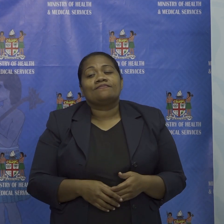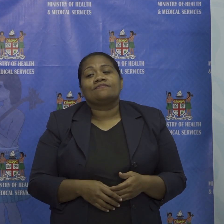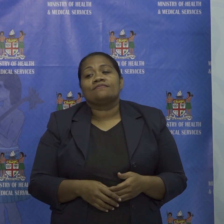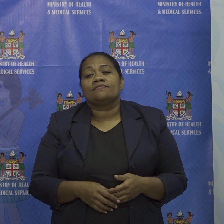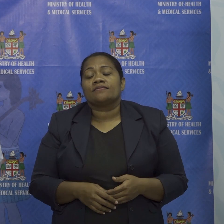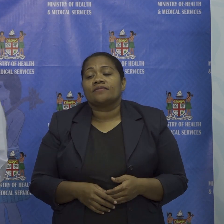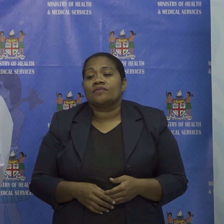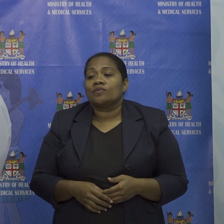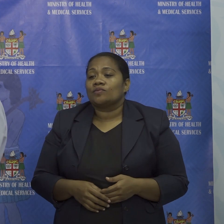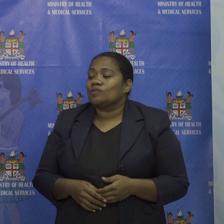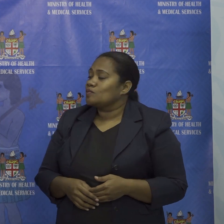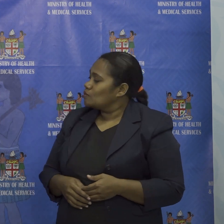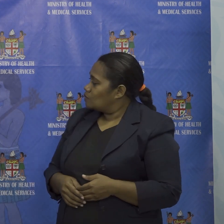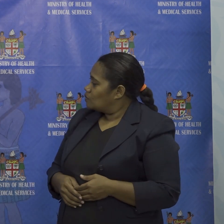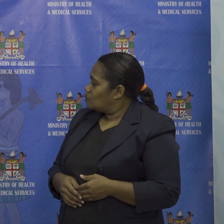There